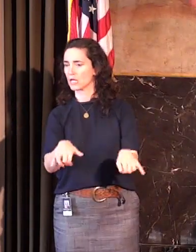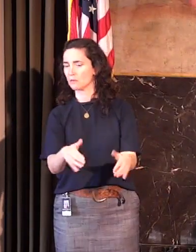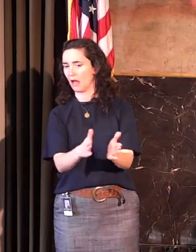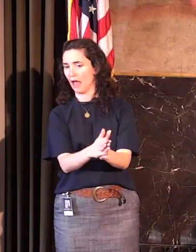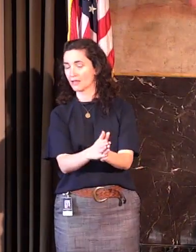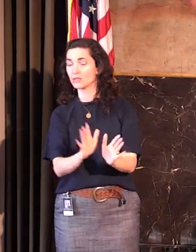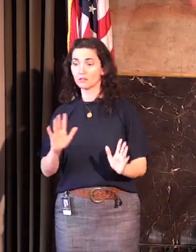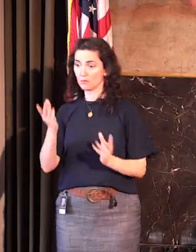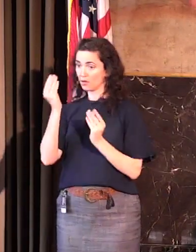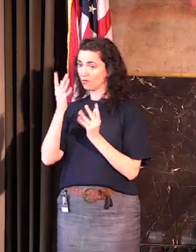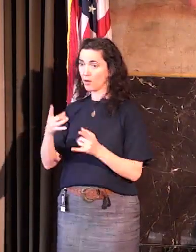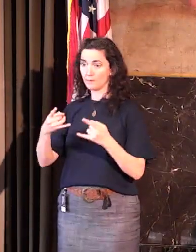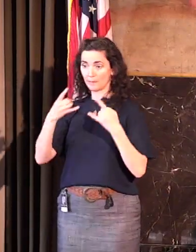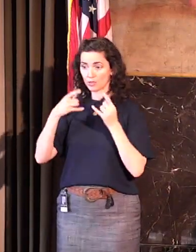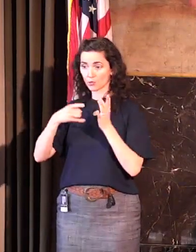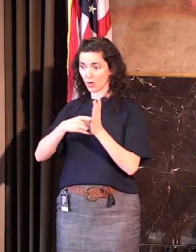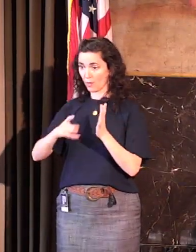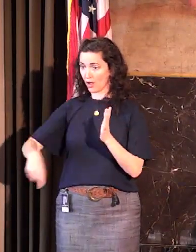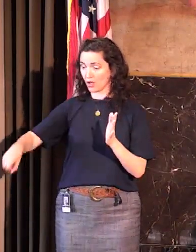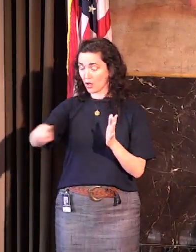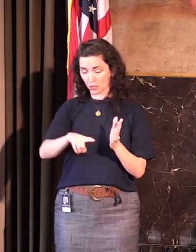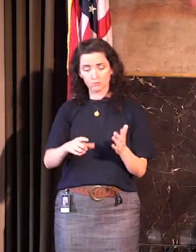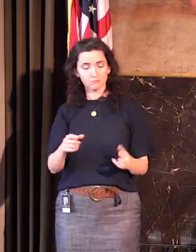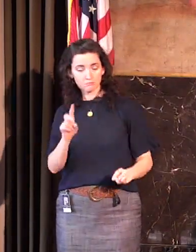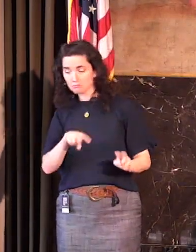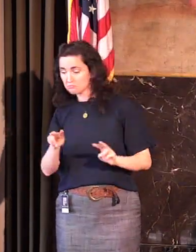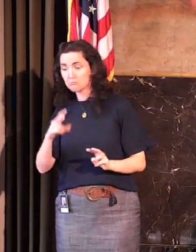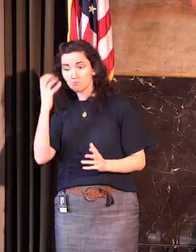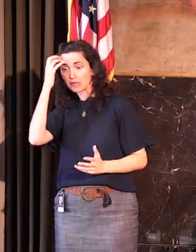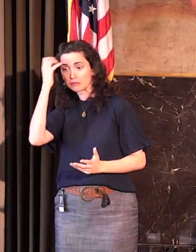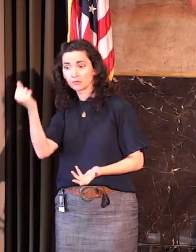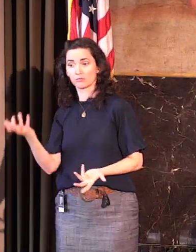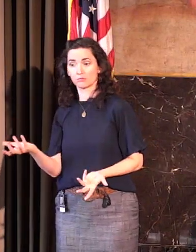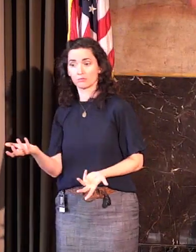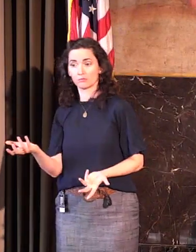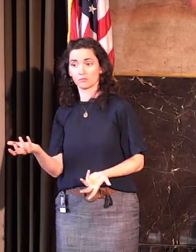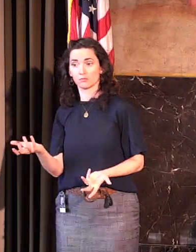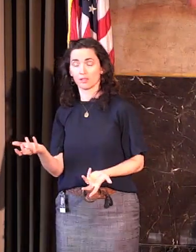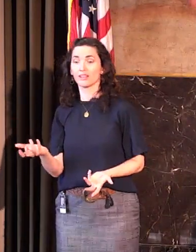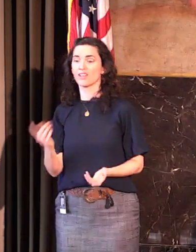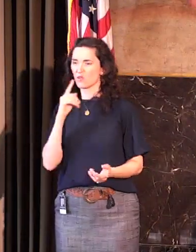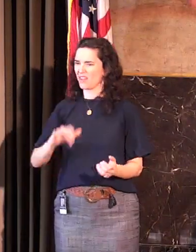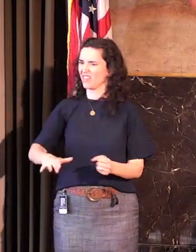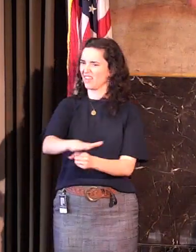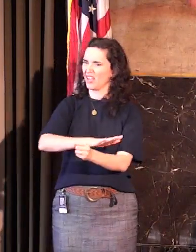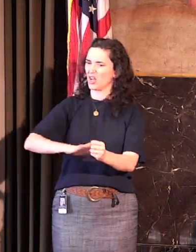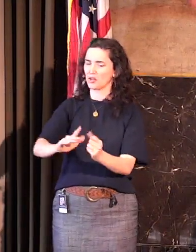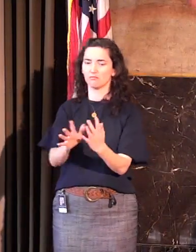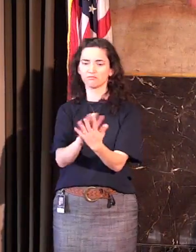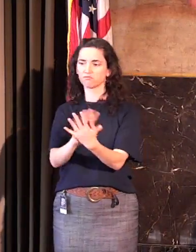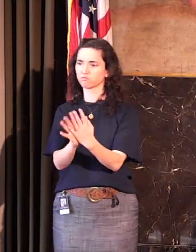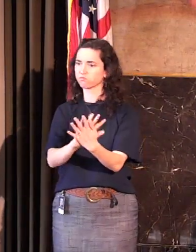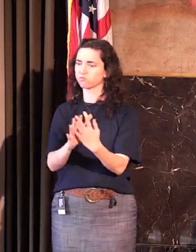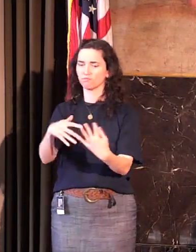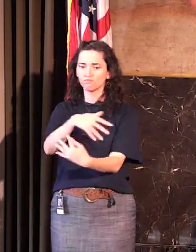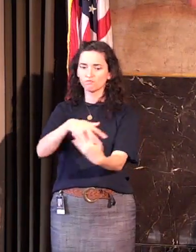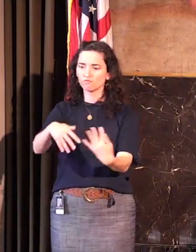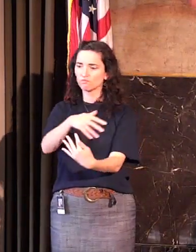tell you the mask mandate makes sense, especially in that environment where you're going to